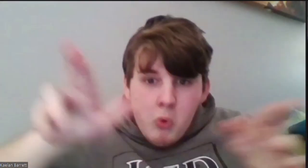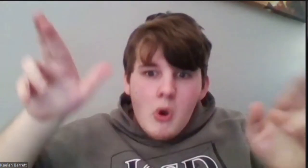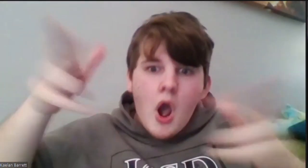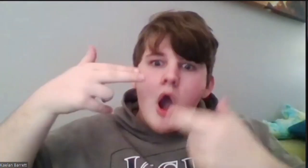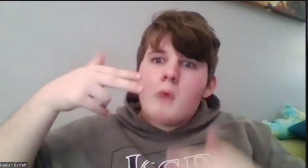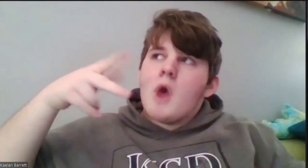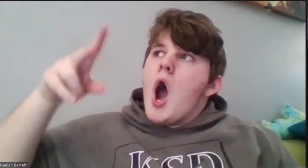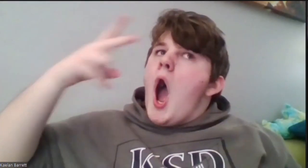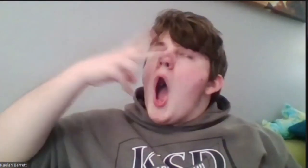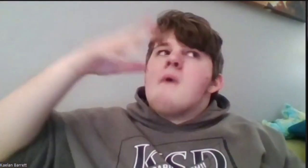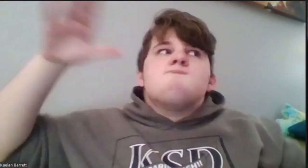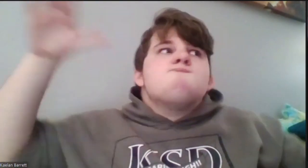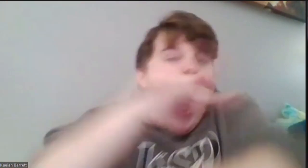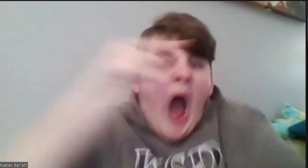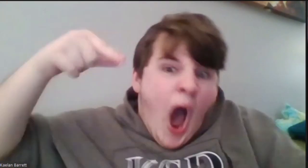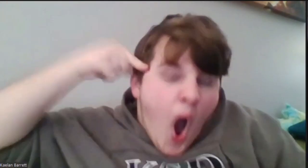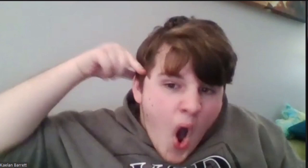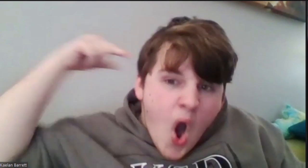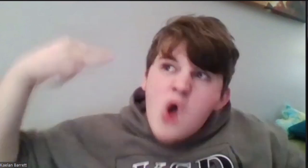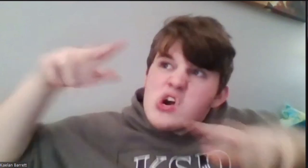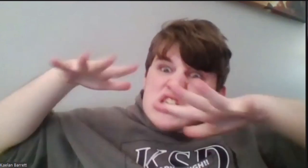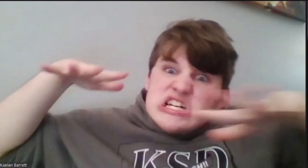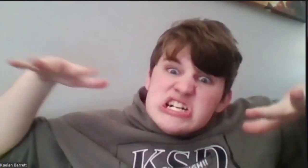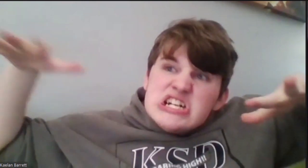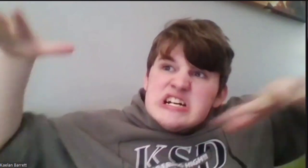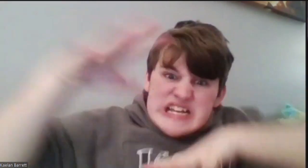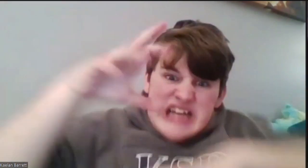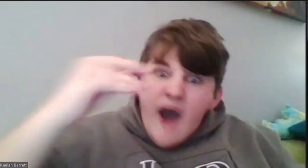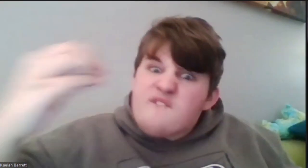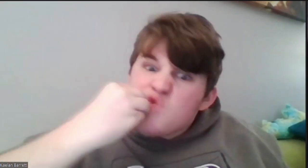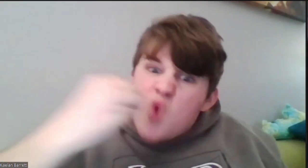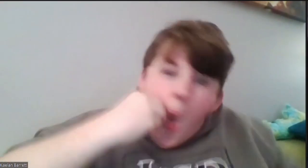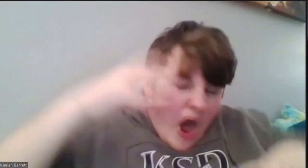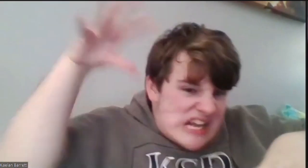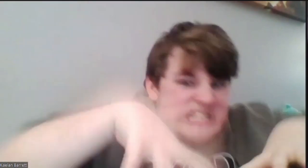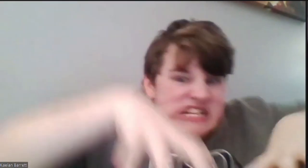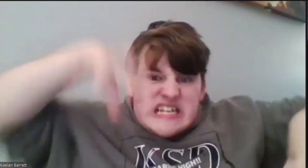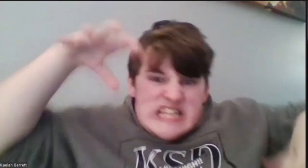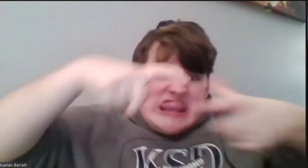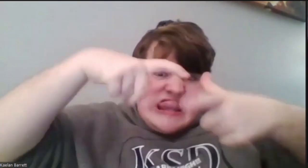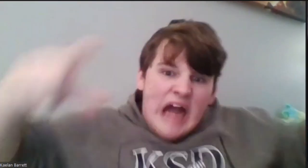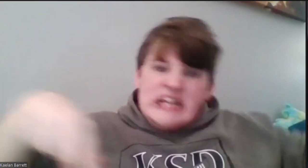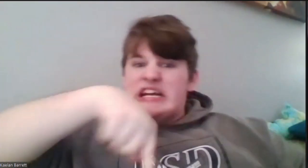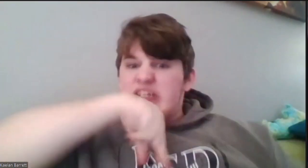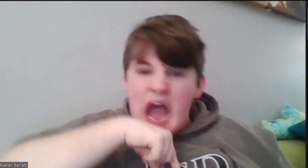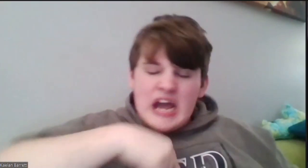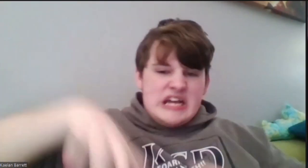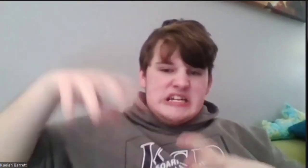He comes in the room and he's looking around and it's full of gold and food